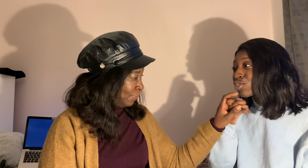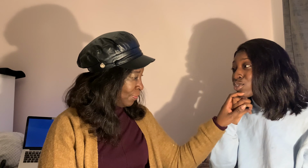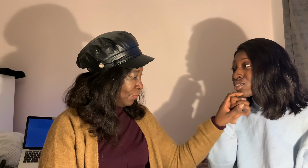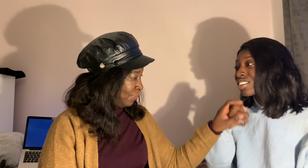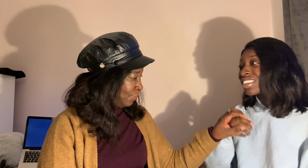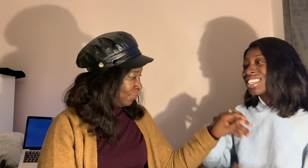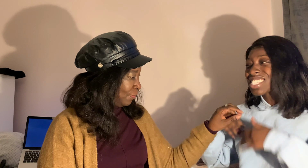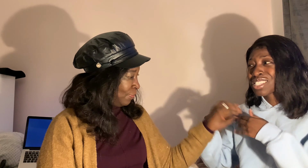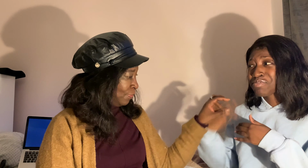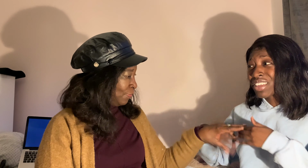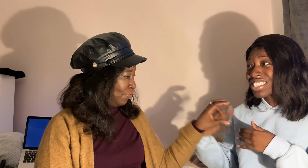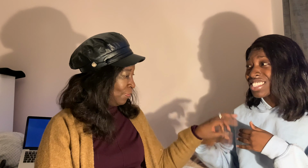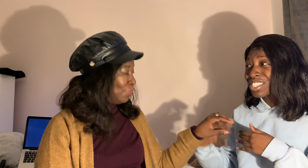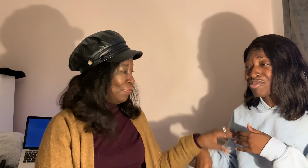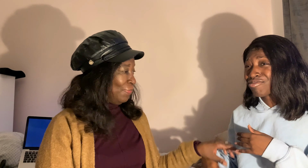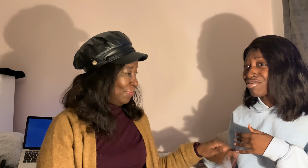food expensive.